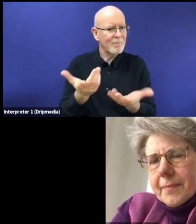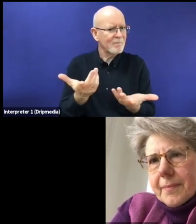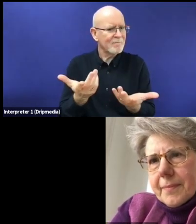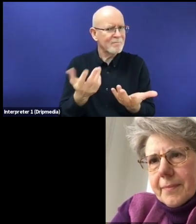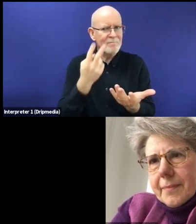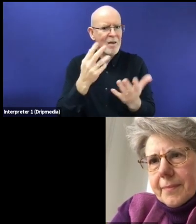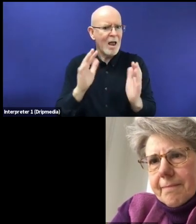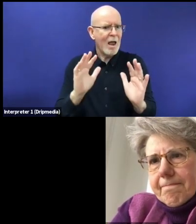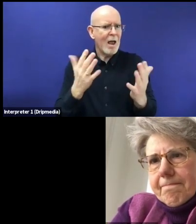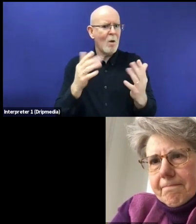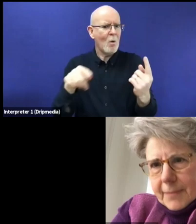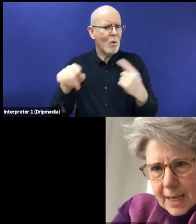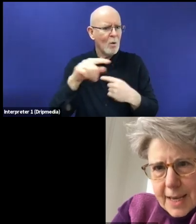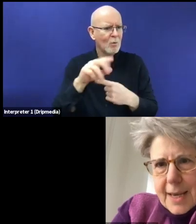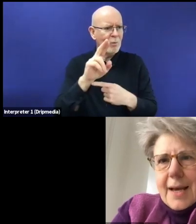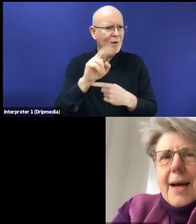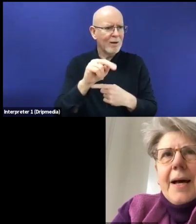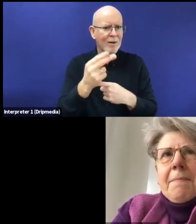on Refugees?